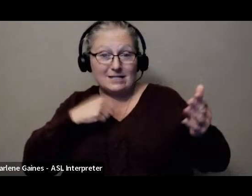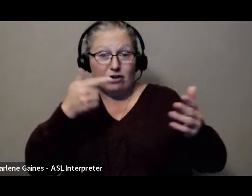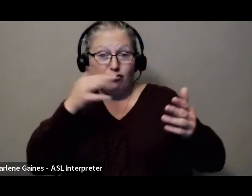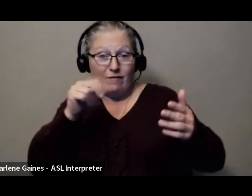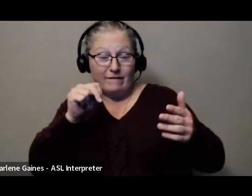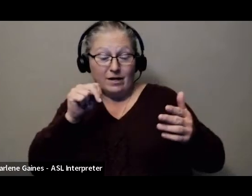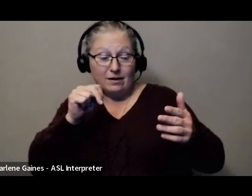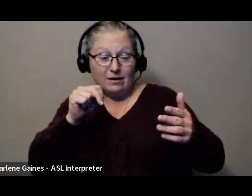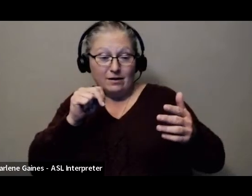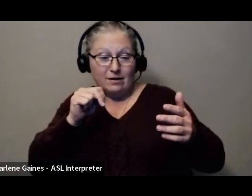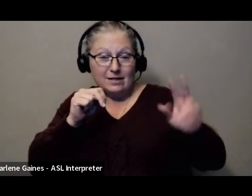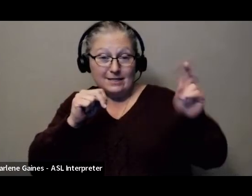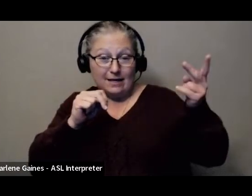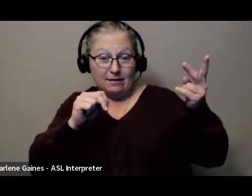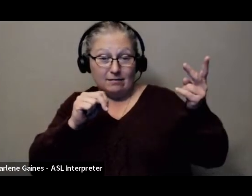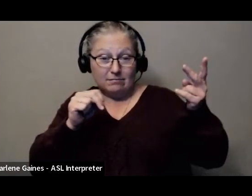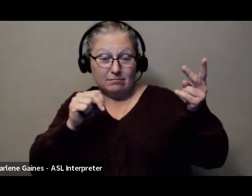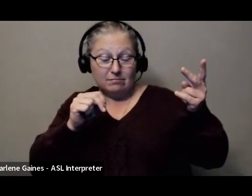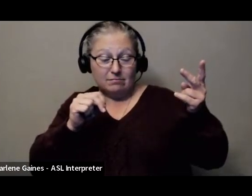Griffin. Second.